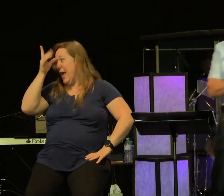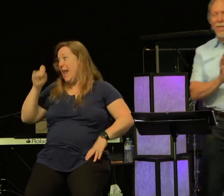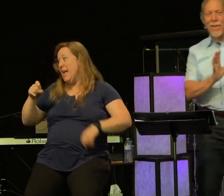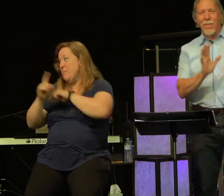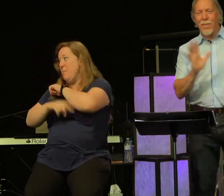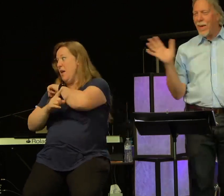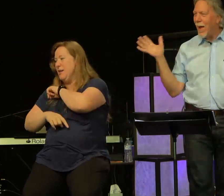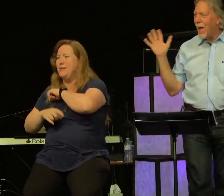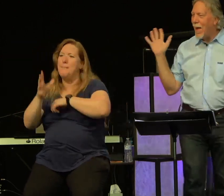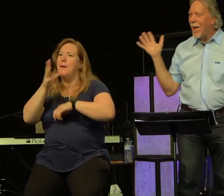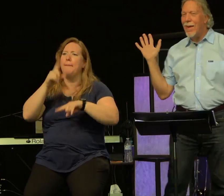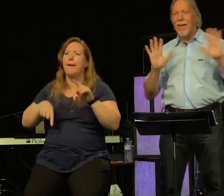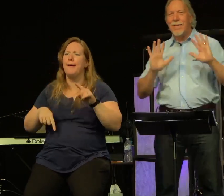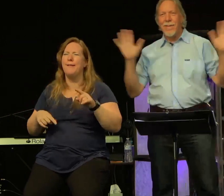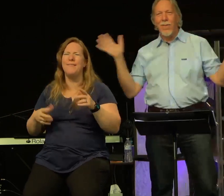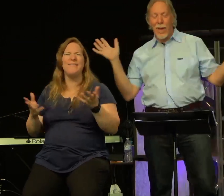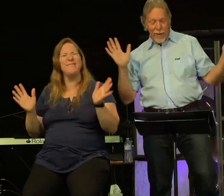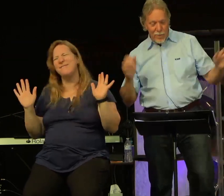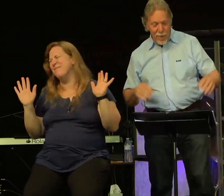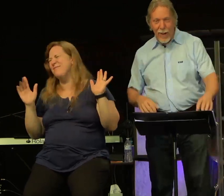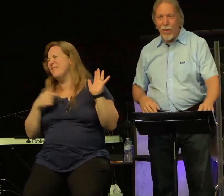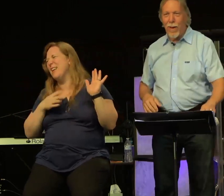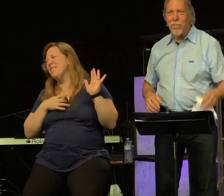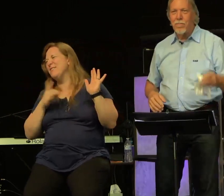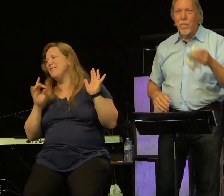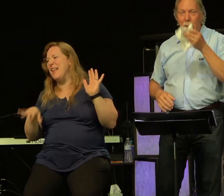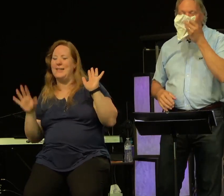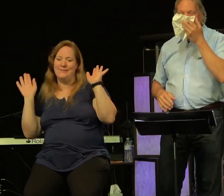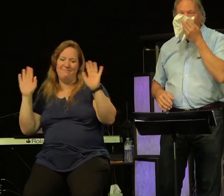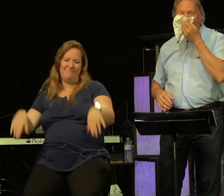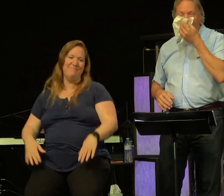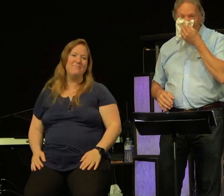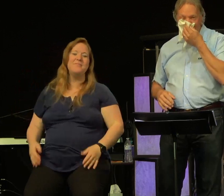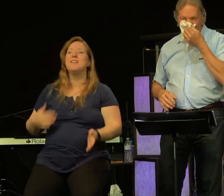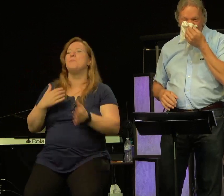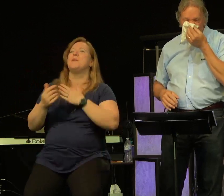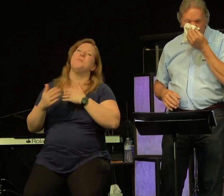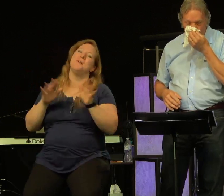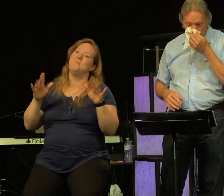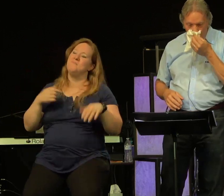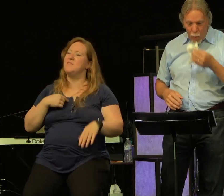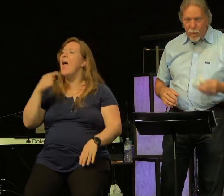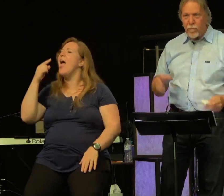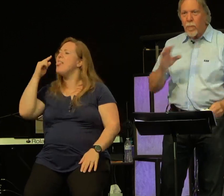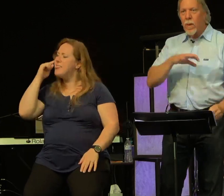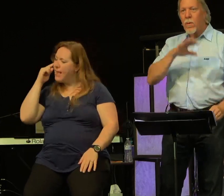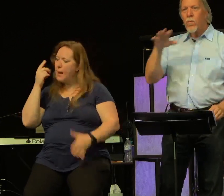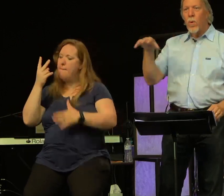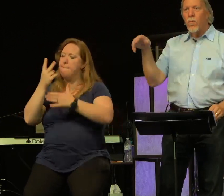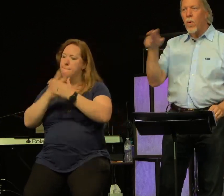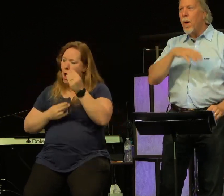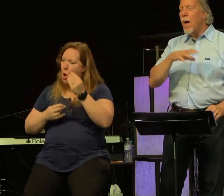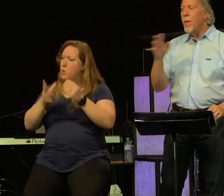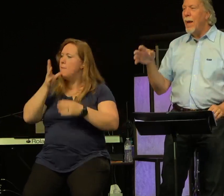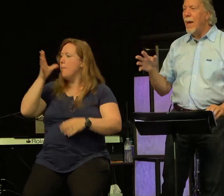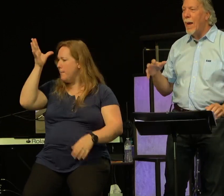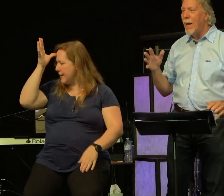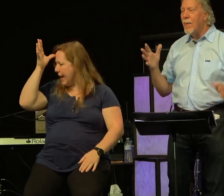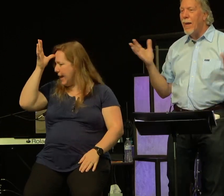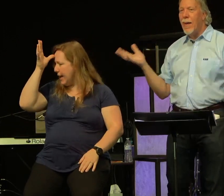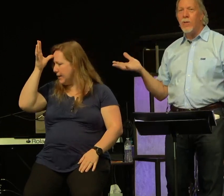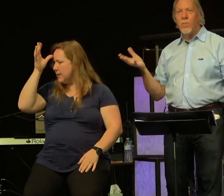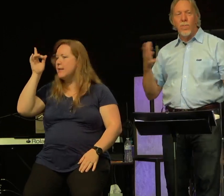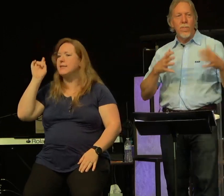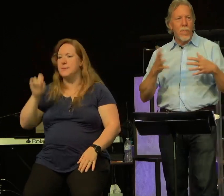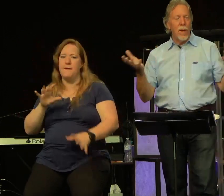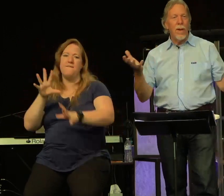do I just don't like it. But anyway, I think it's a dual role for mom and dad. I